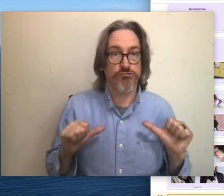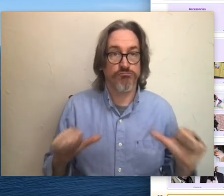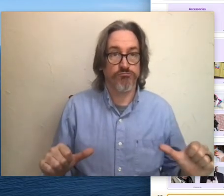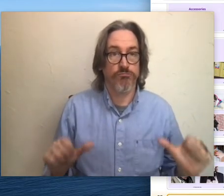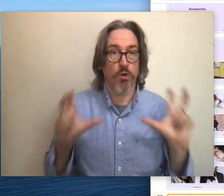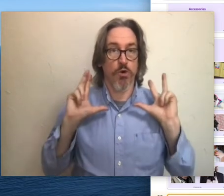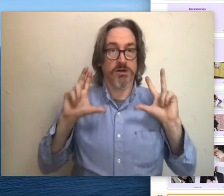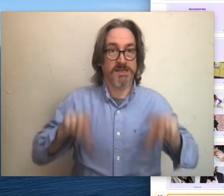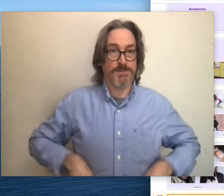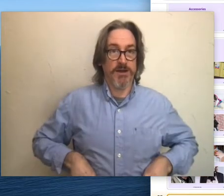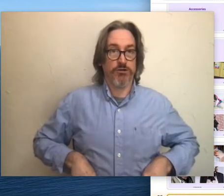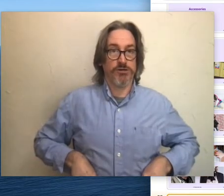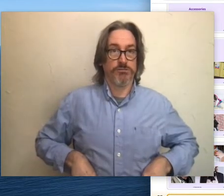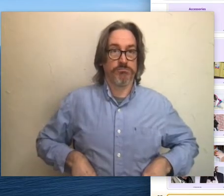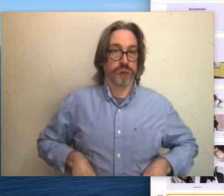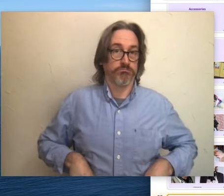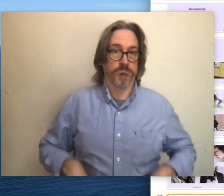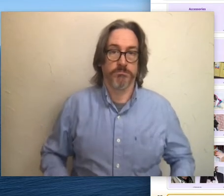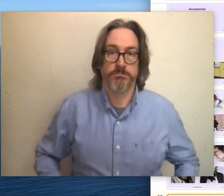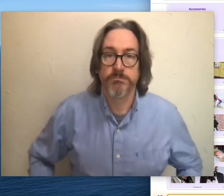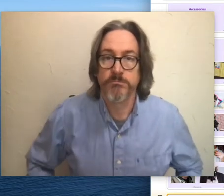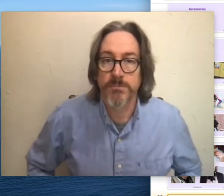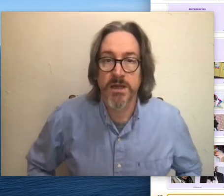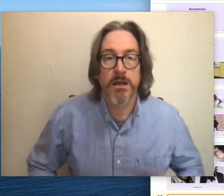Suspenders or suspenders.